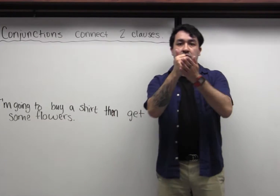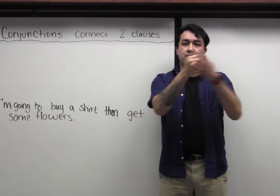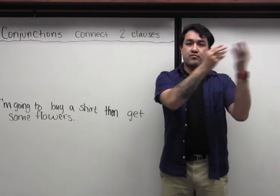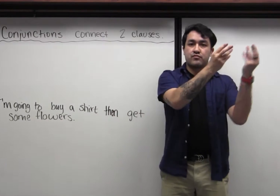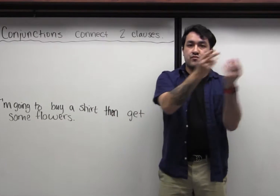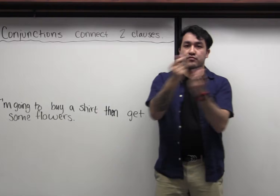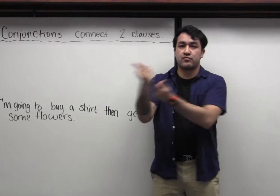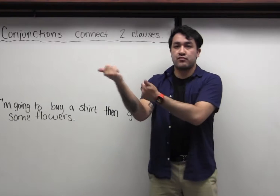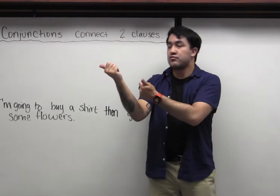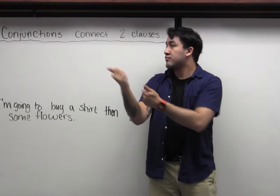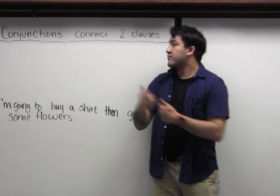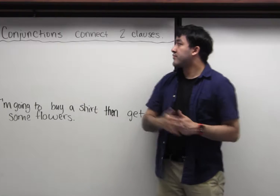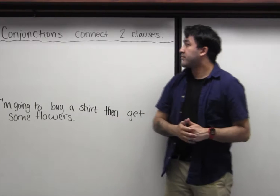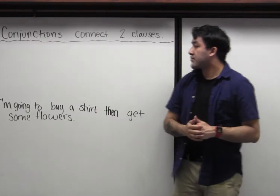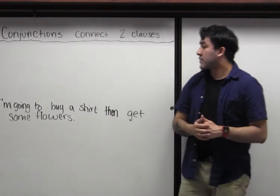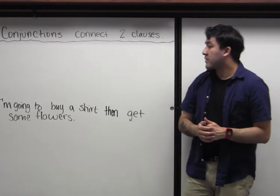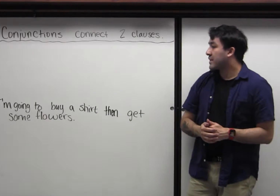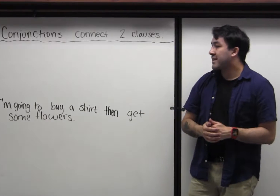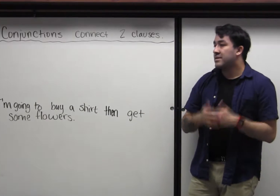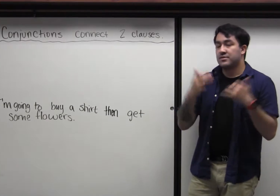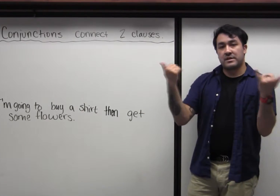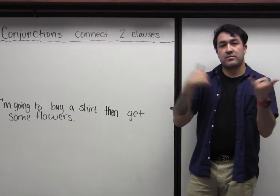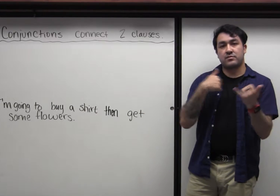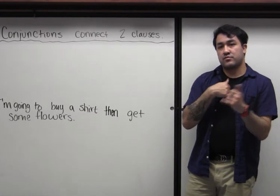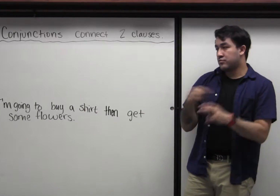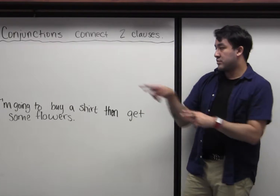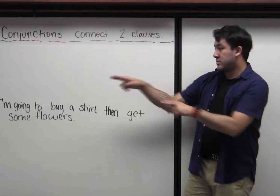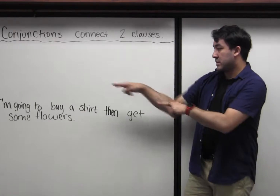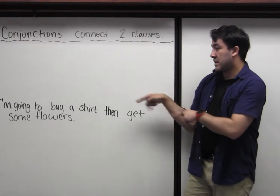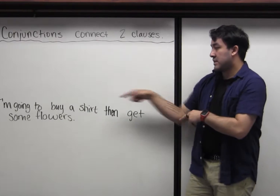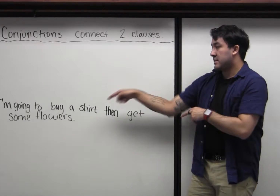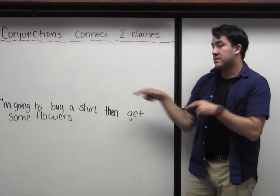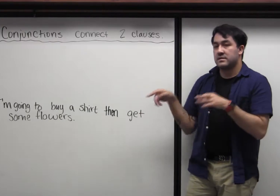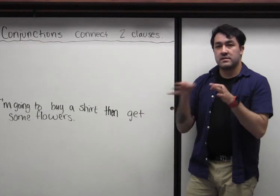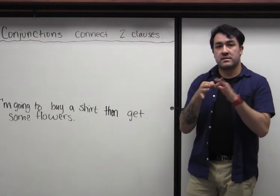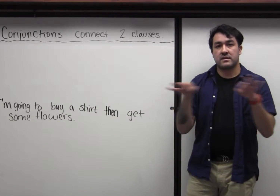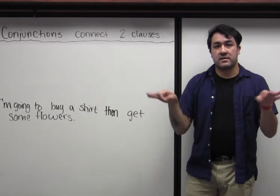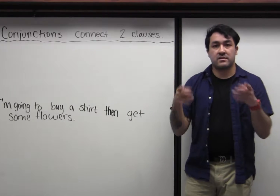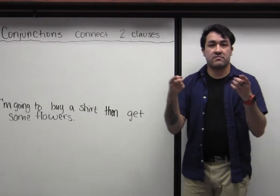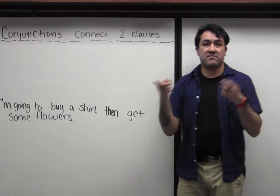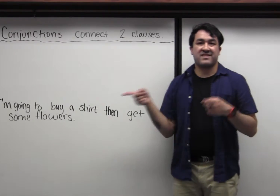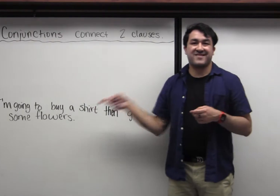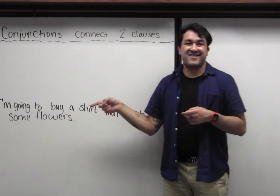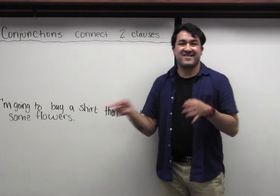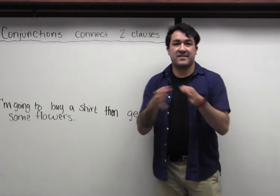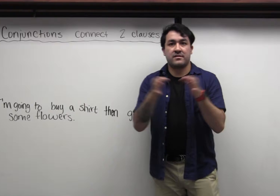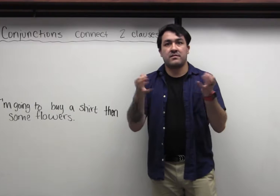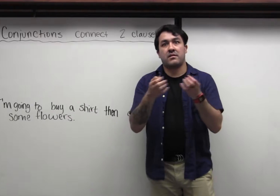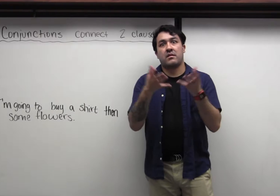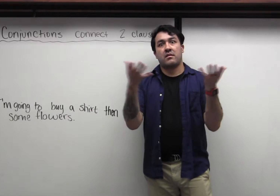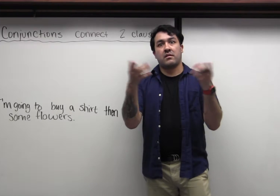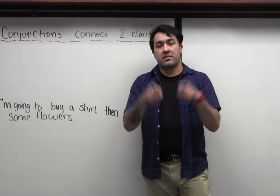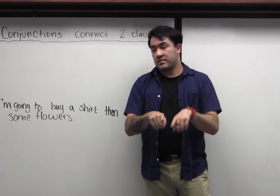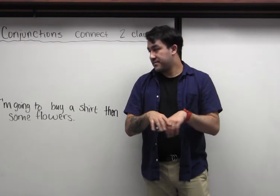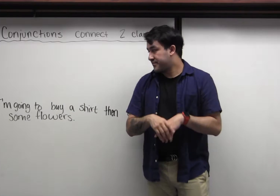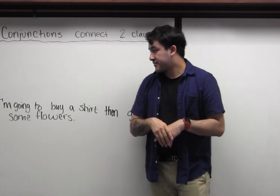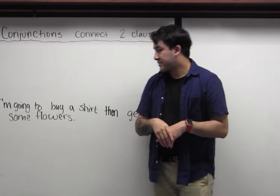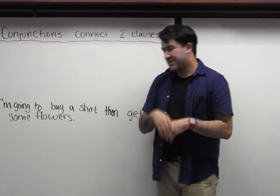better. And ASL is the same reason. It also helps for that flow. So we're going to look at the sentence. I'm going to buy a shirt,